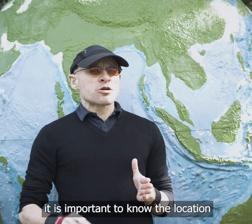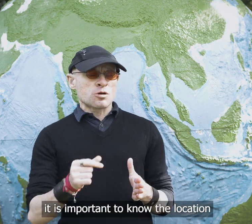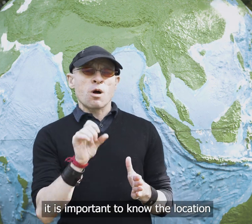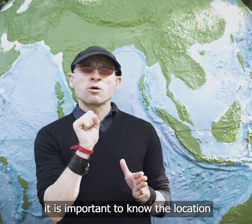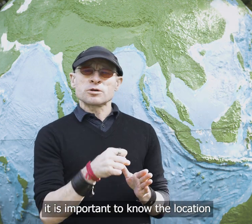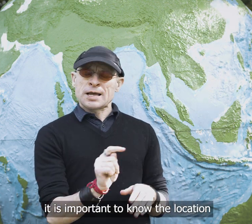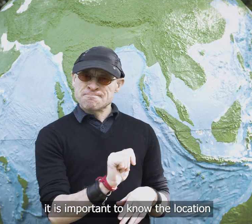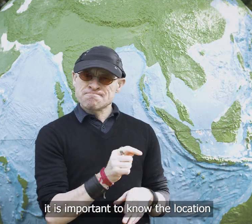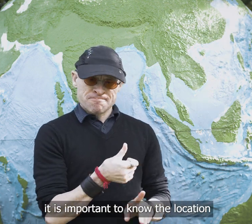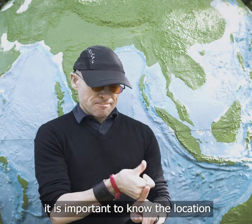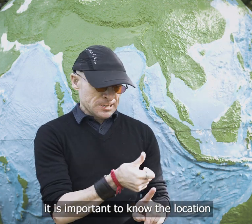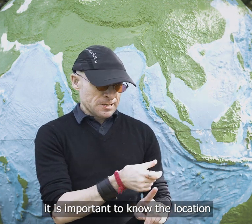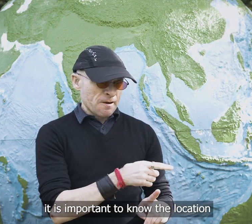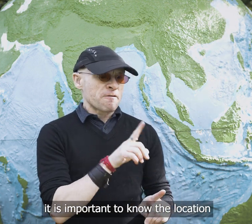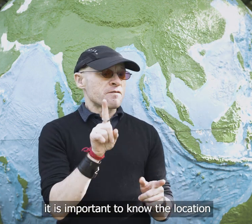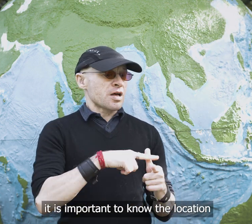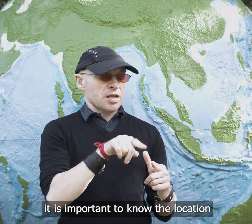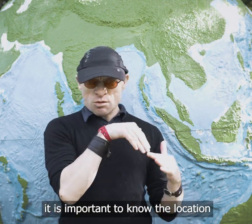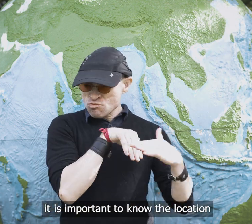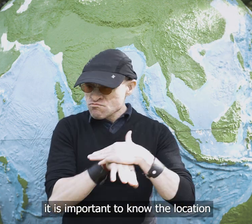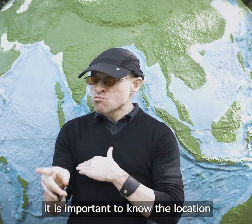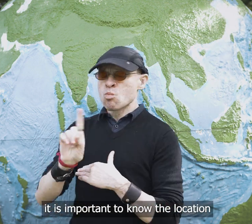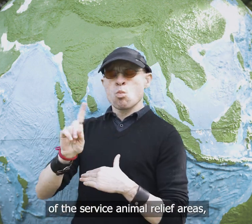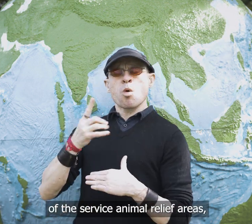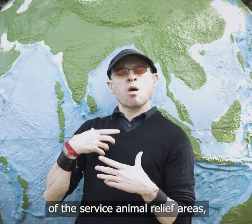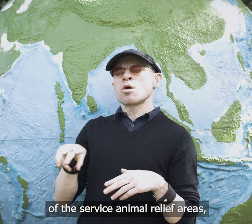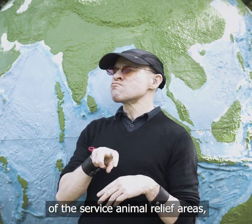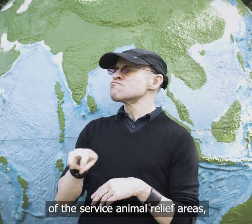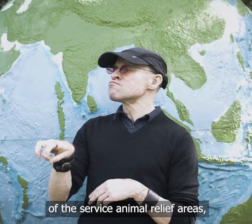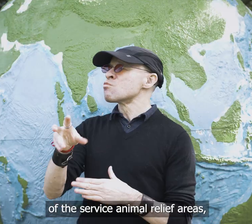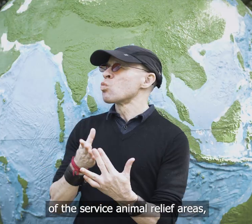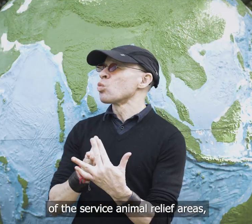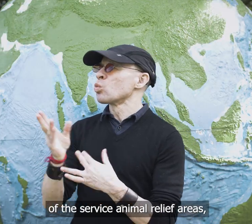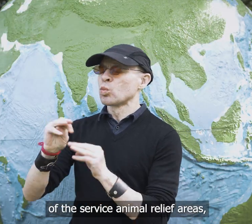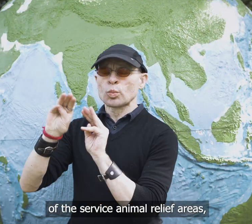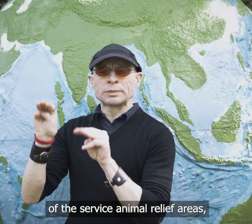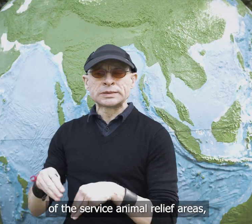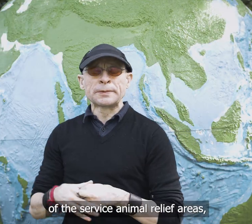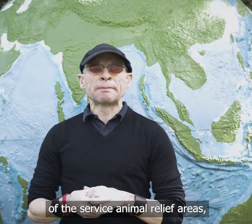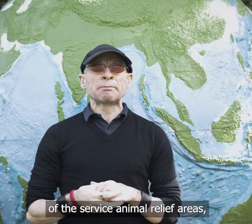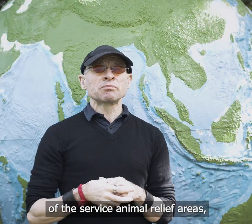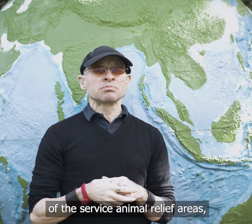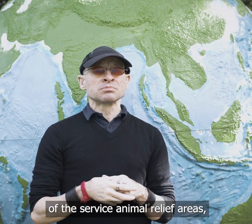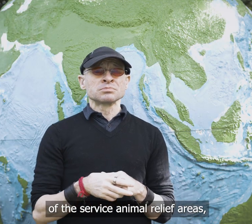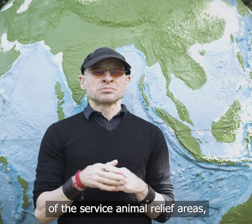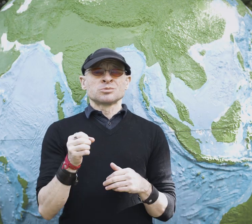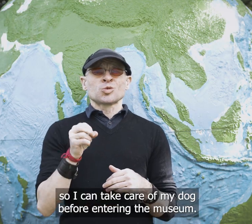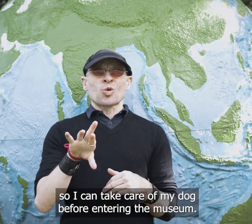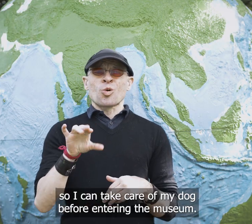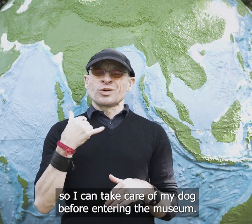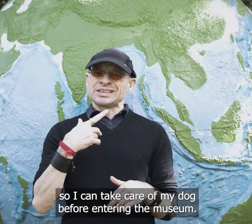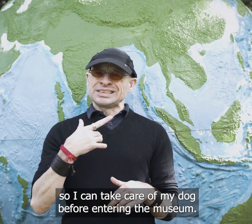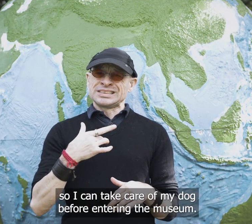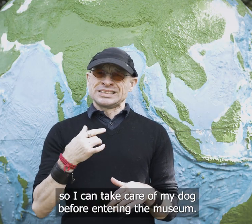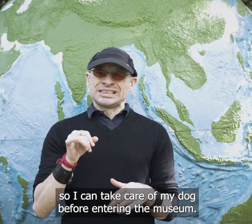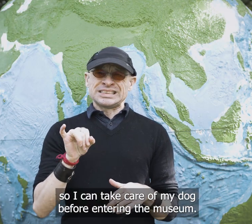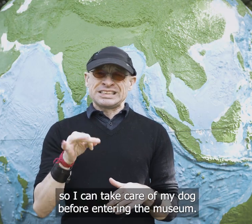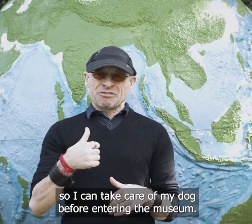is important to know the location of the service animal relief areas so I can take care of my